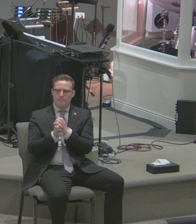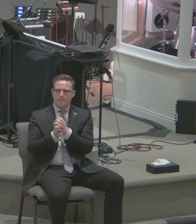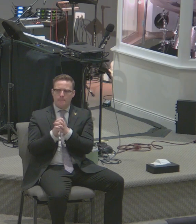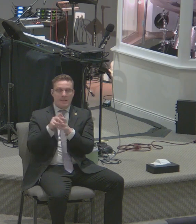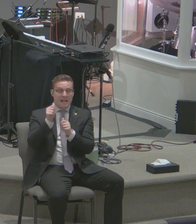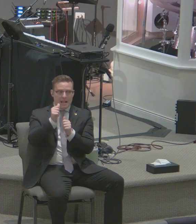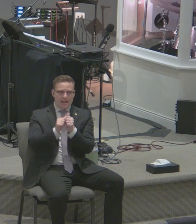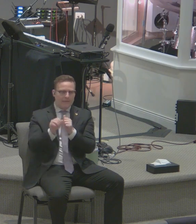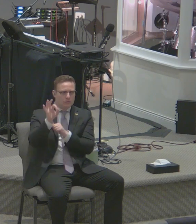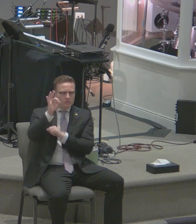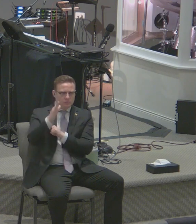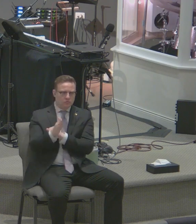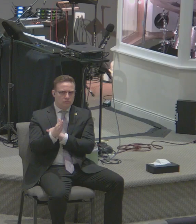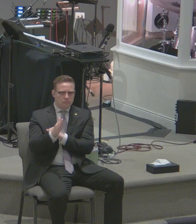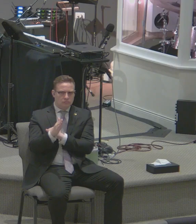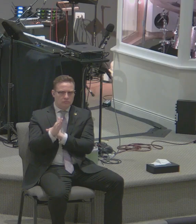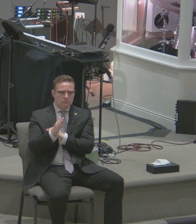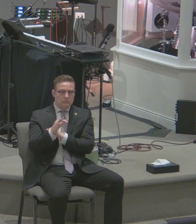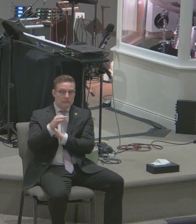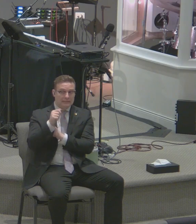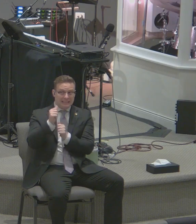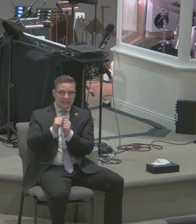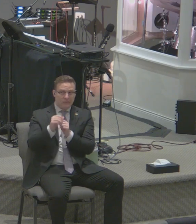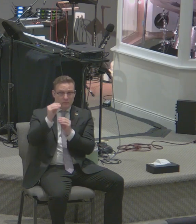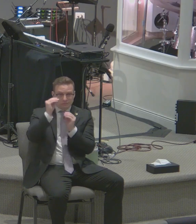Every sermon that you give us,